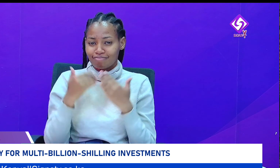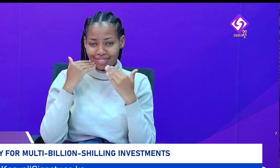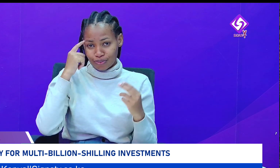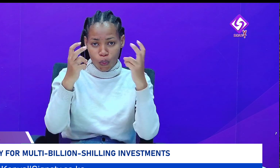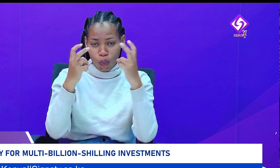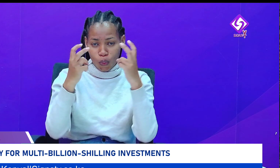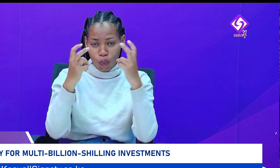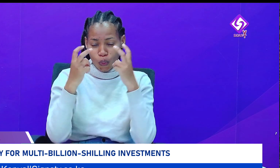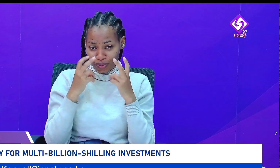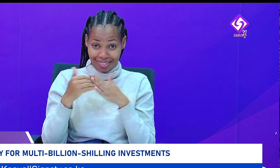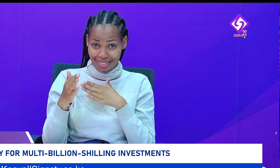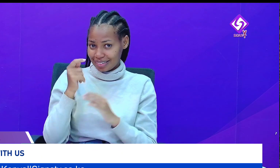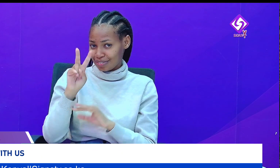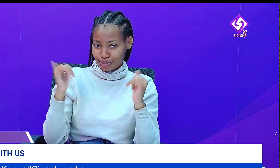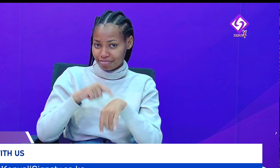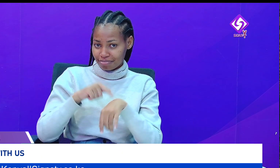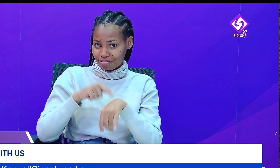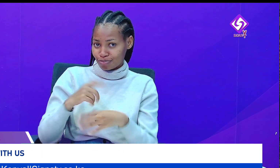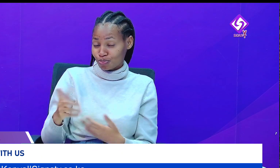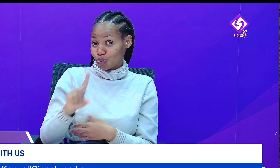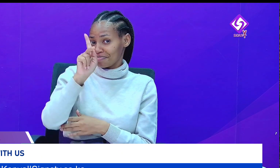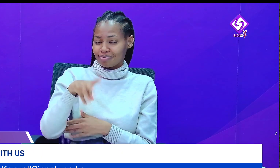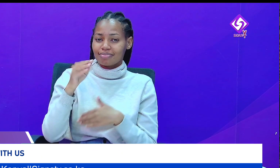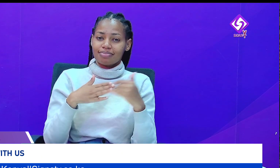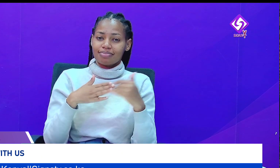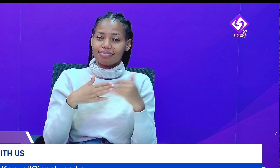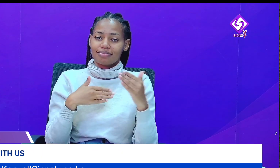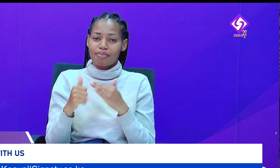And with that, we come to the end of Science TV Crunch News. You've been with me,